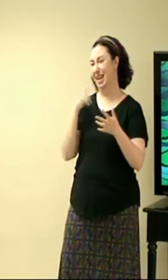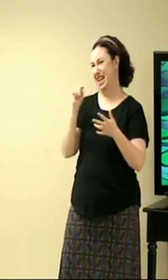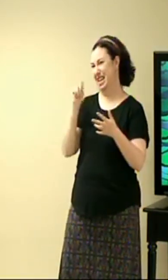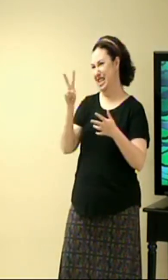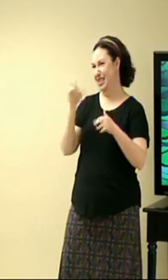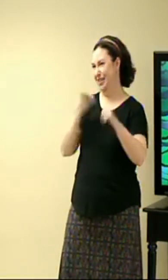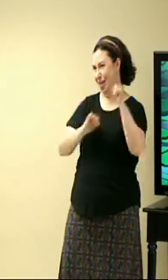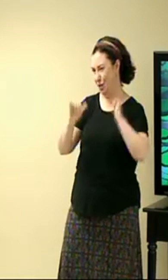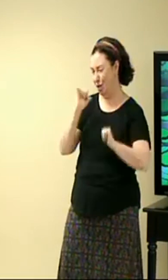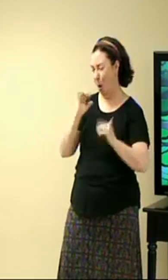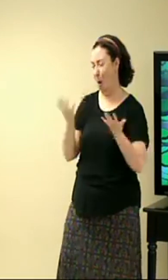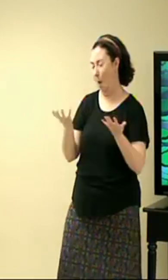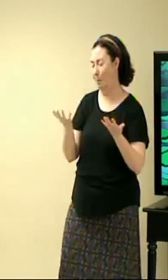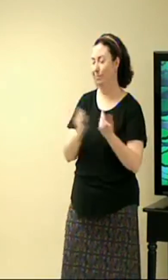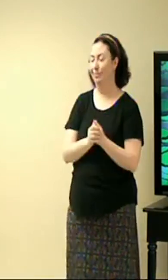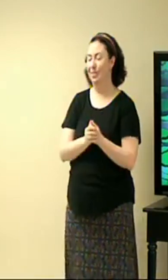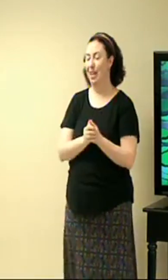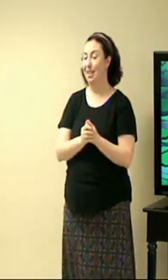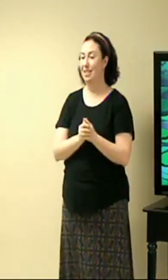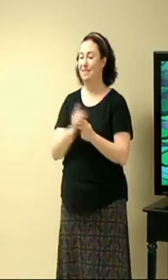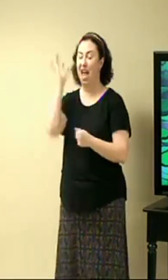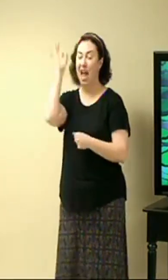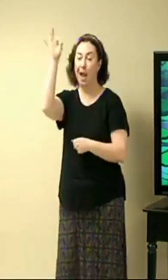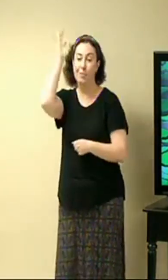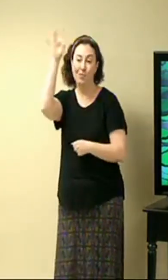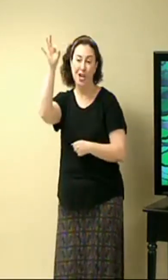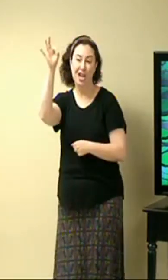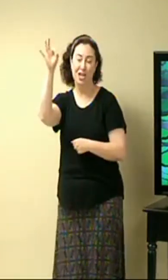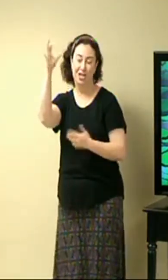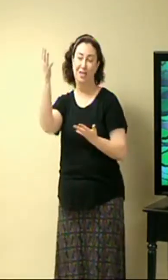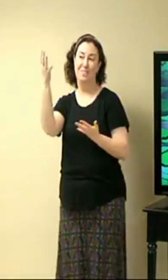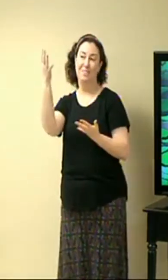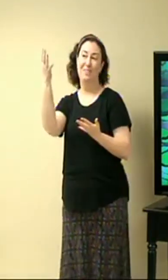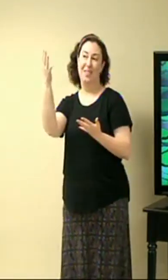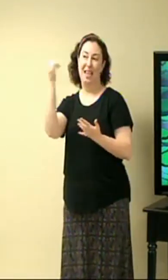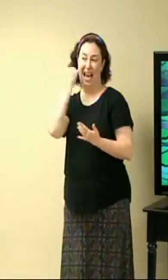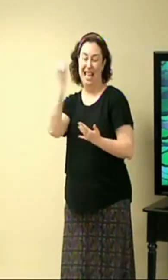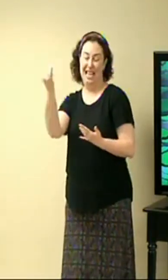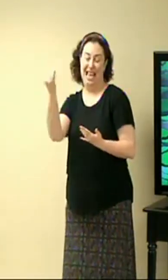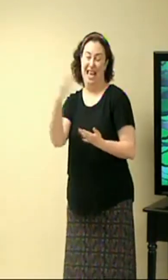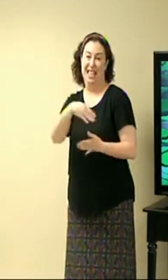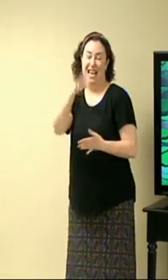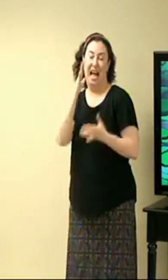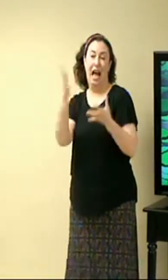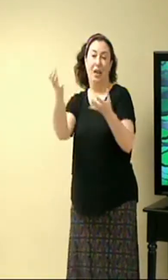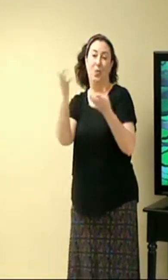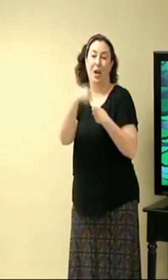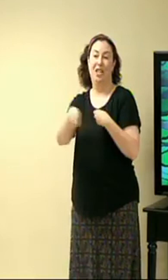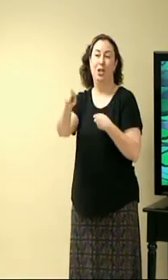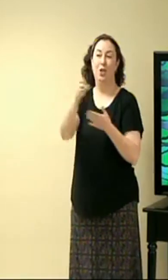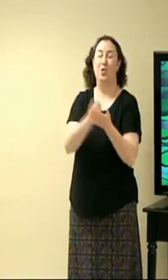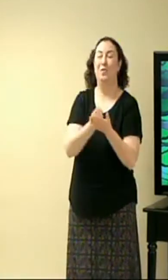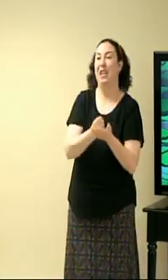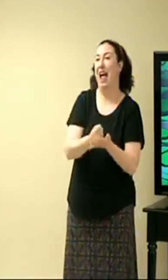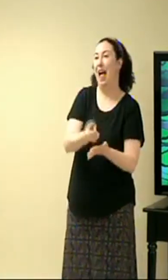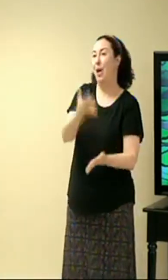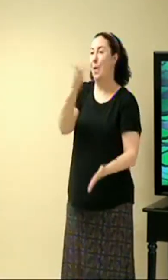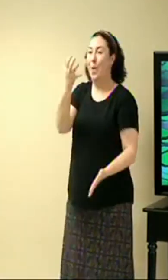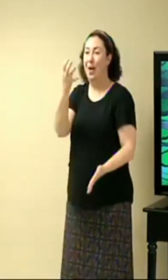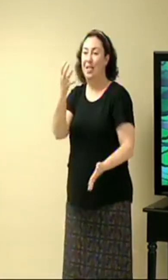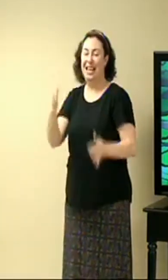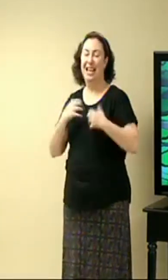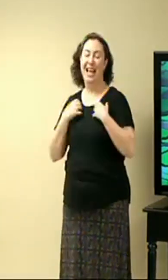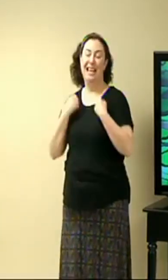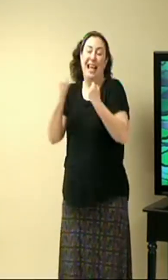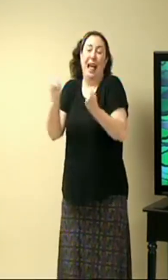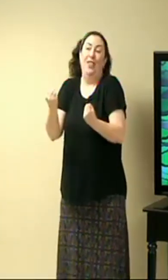that God wants you healthy and God wants you wealthy. And that's why Jesus died, to make you healthy and wealthy. That's kind of the message they